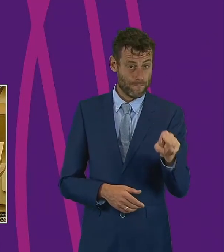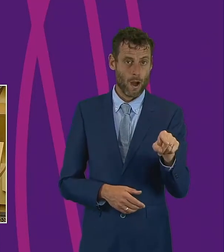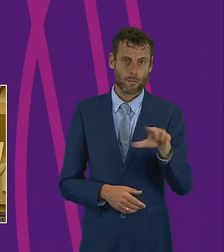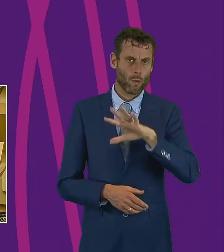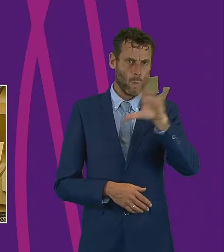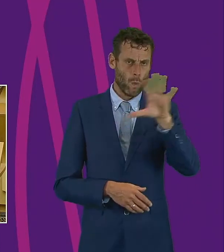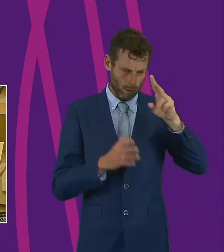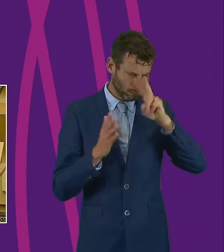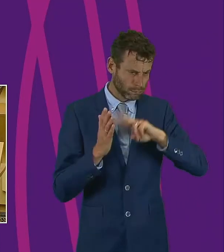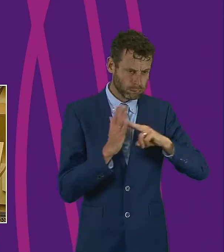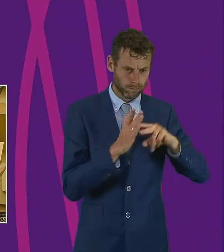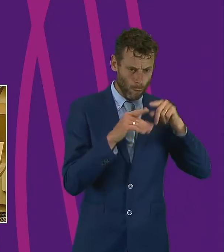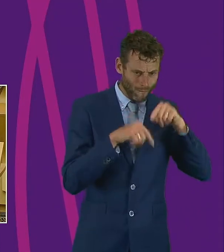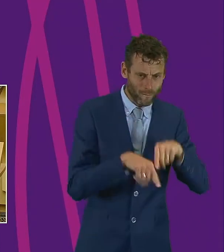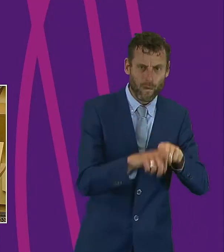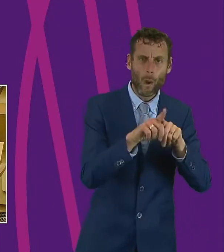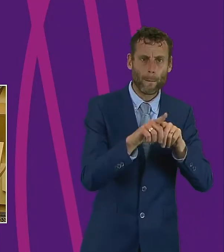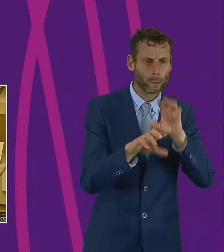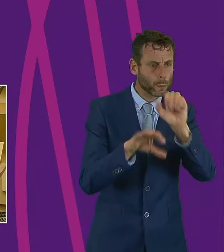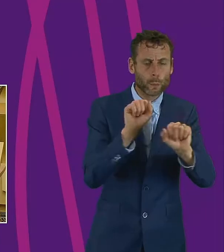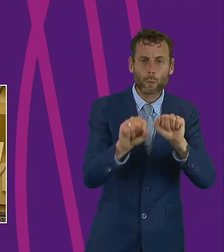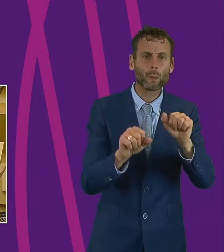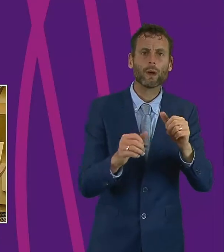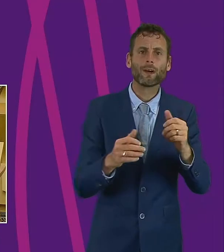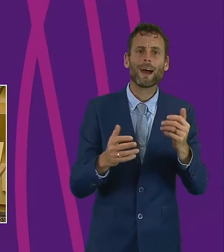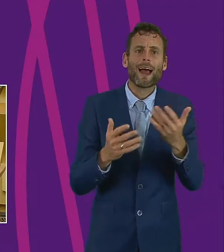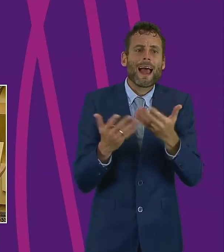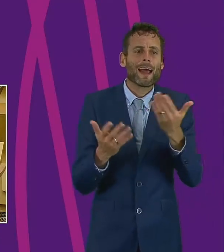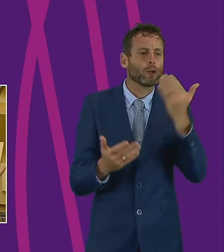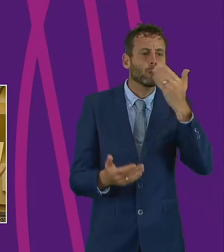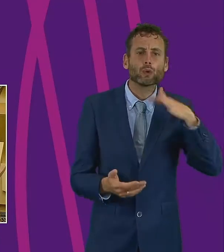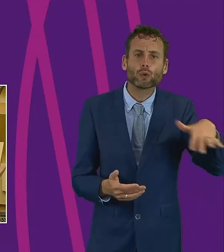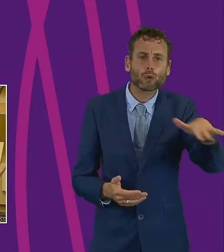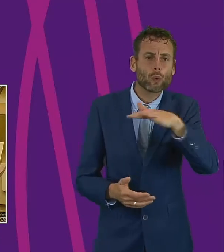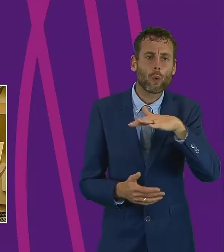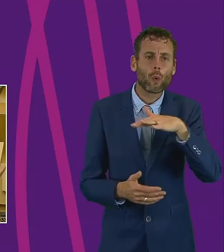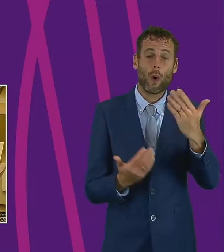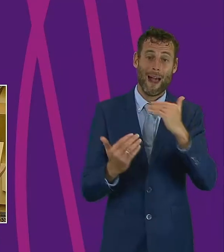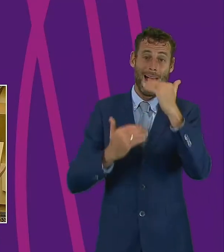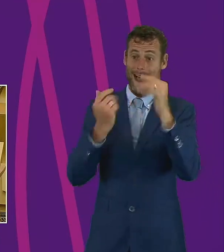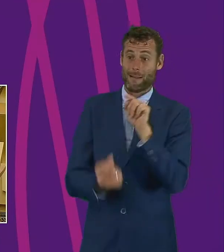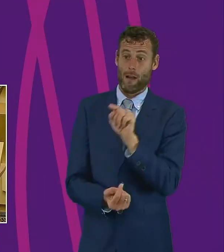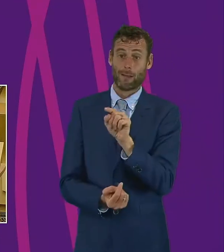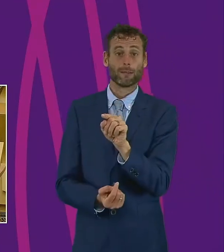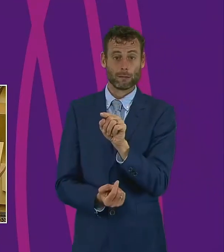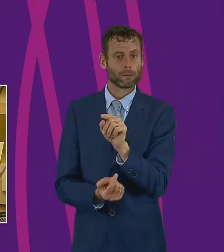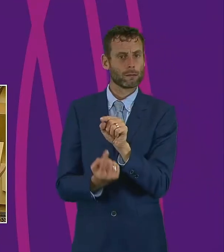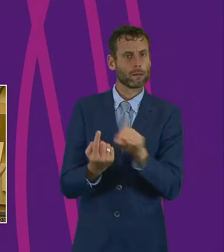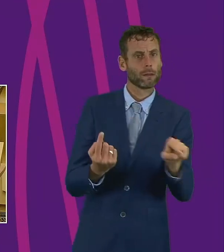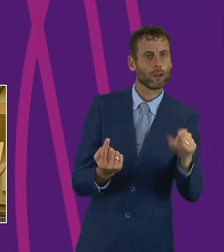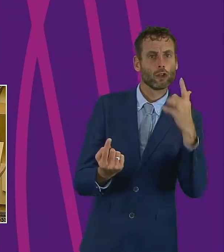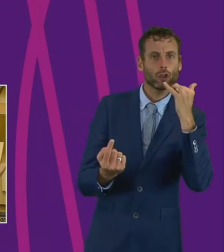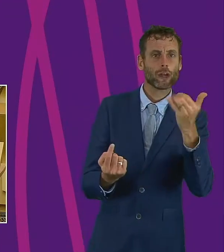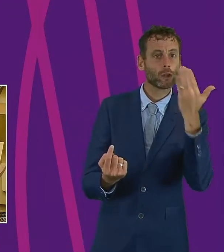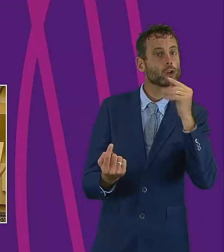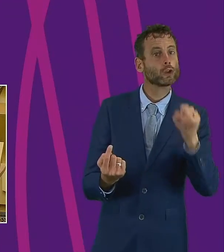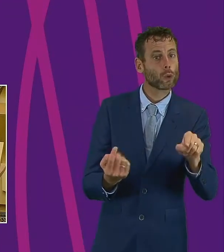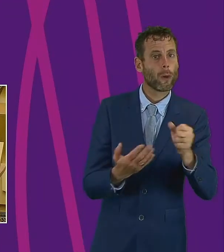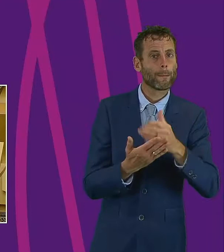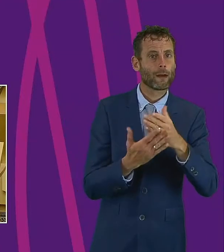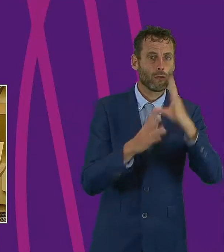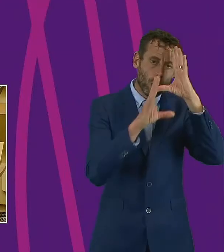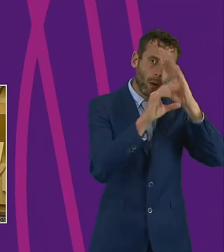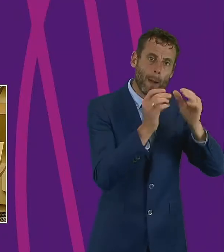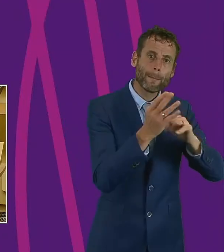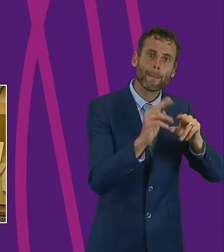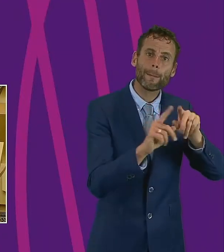school pupils or adults associated with schools to make sure that steps are taken to inform parents, to advise